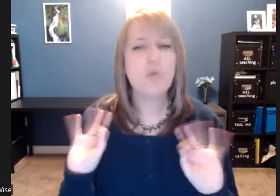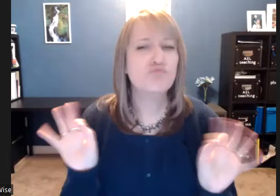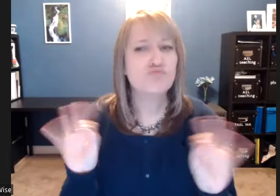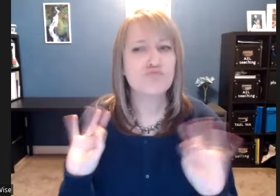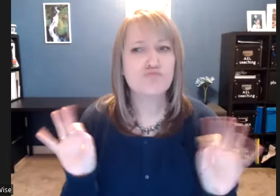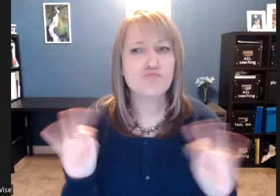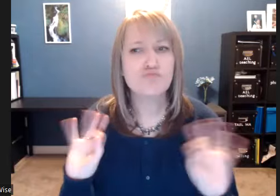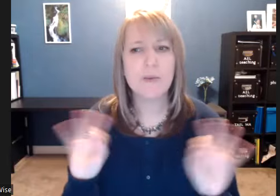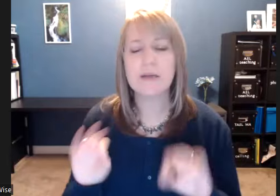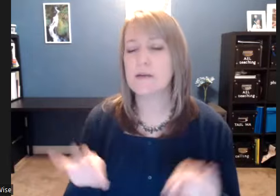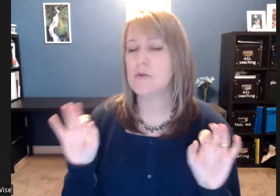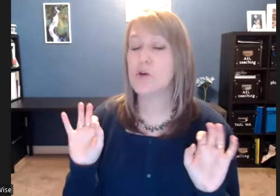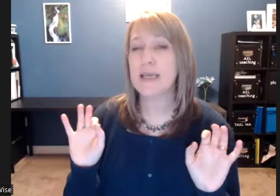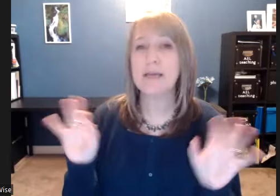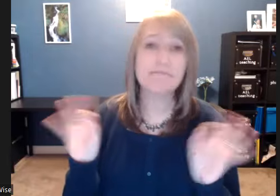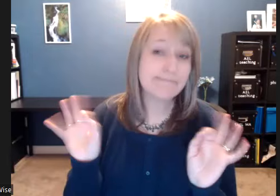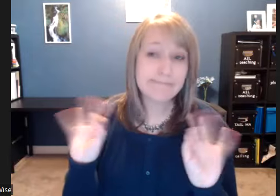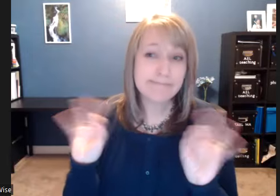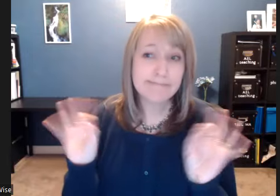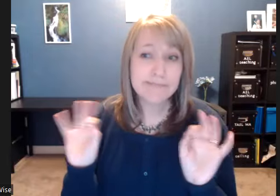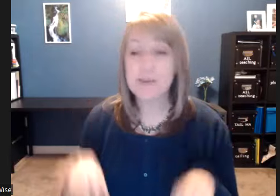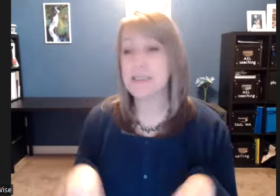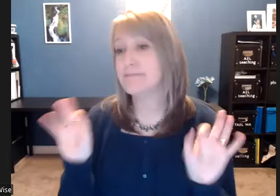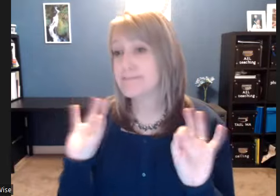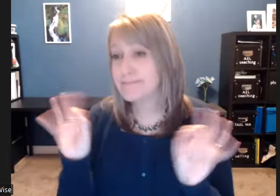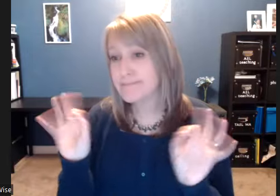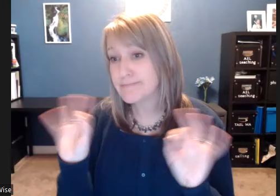oh, no biggie, no big deal.